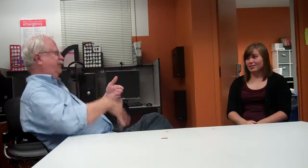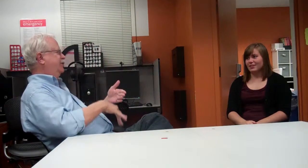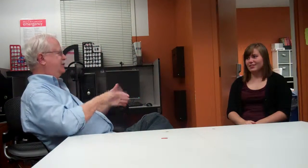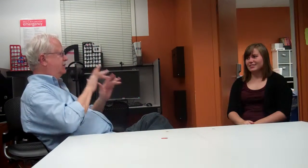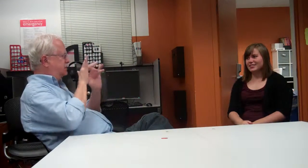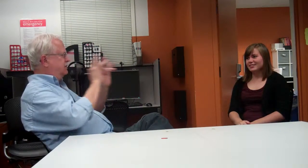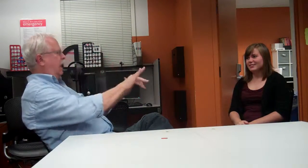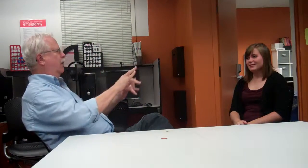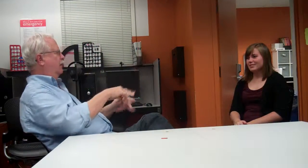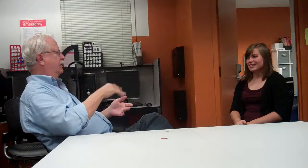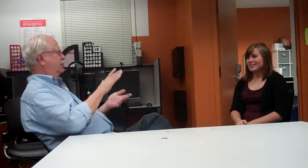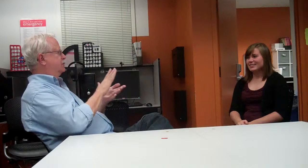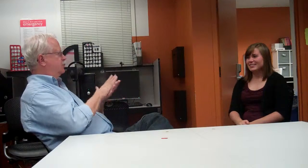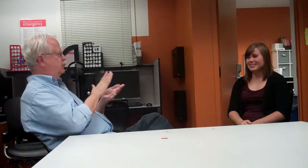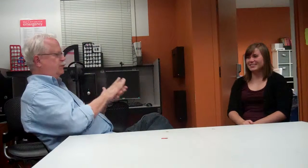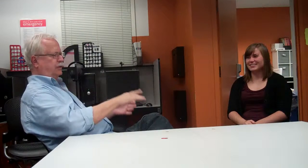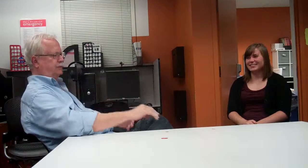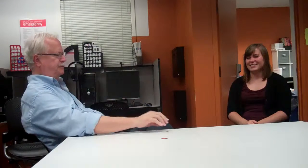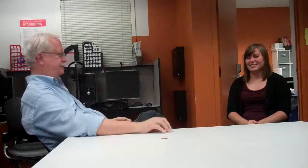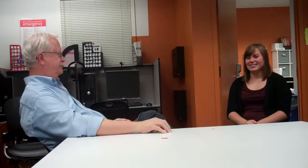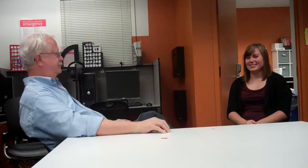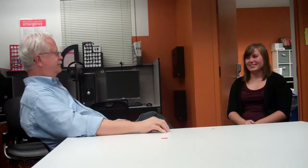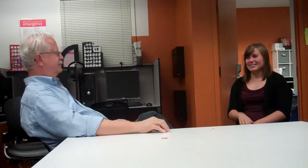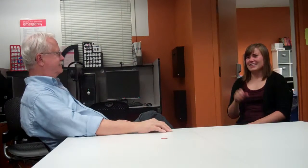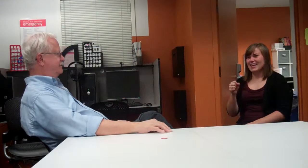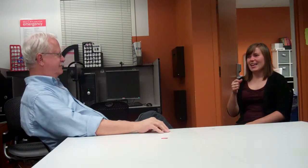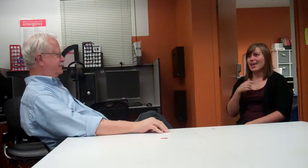Are you excited? You're almost at the end. Yeah, I wish it was this December.